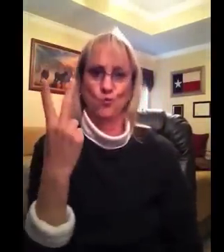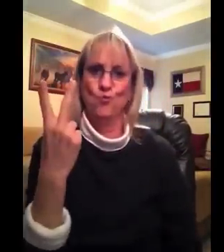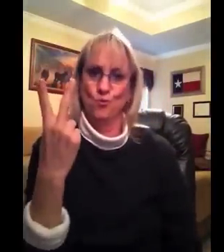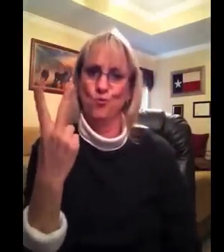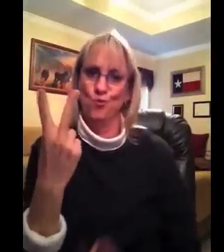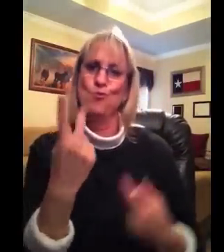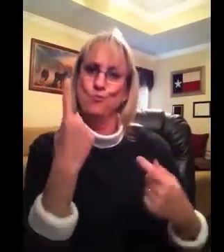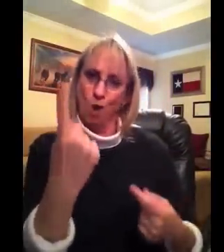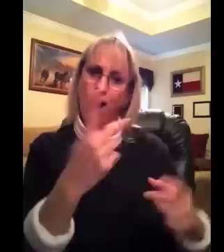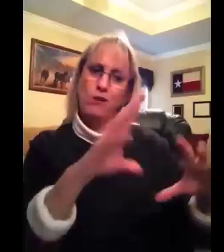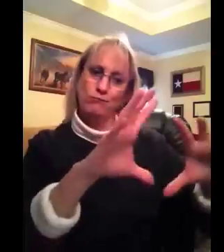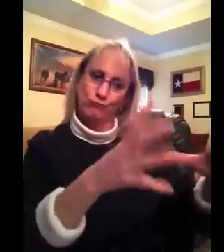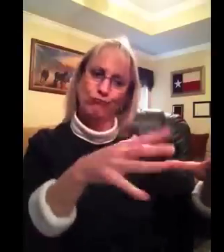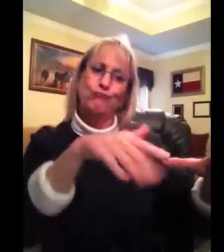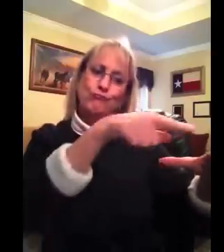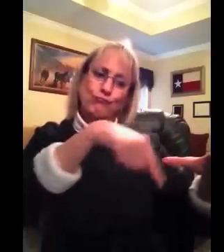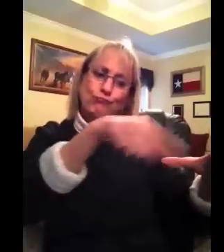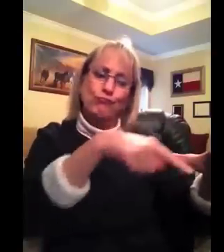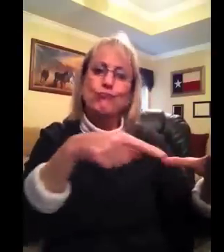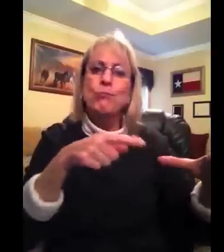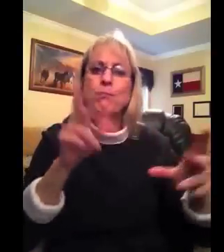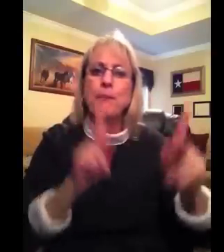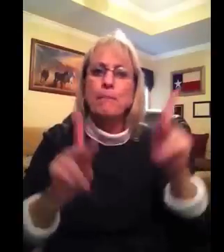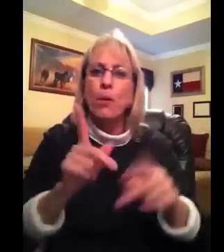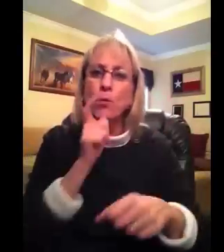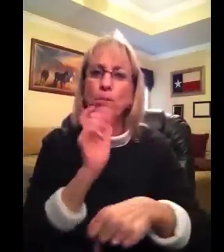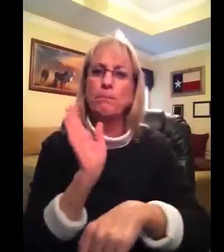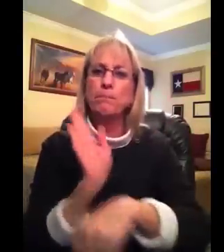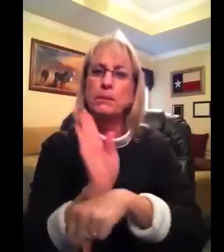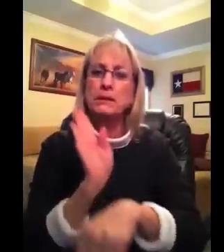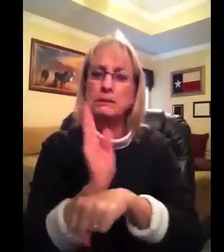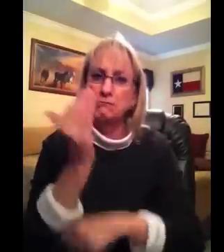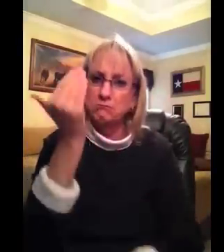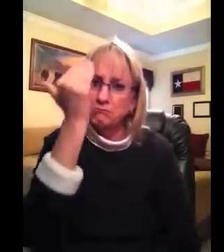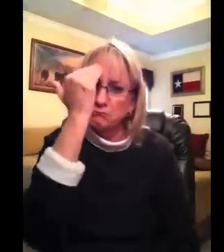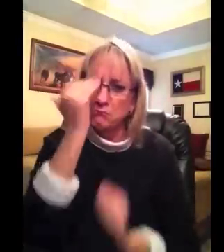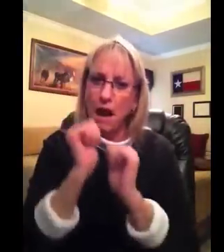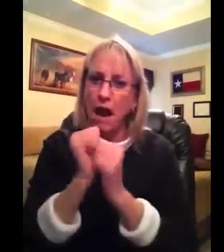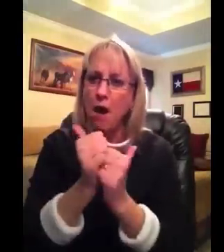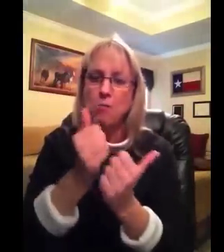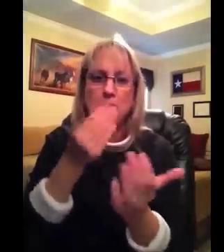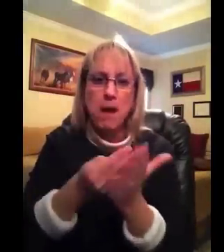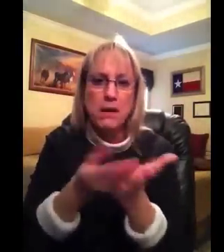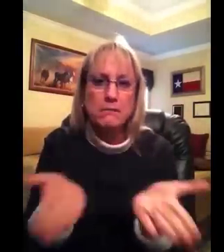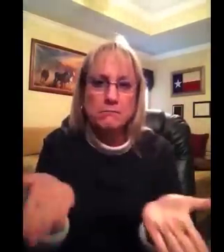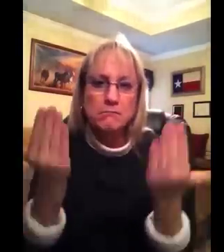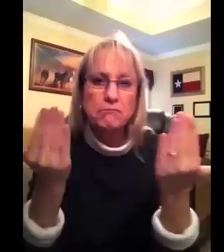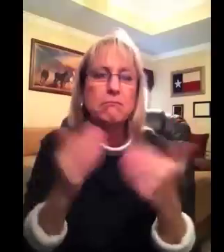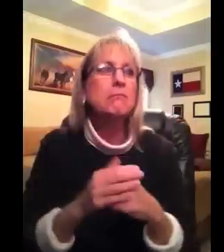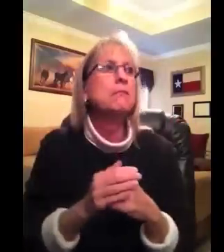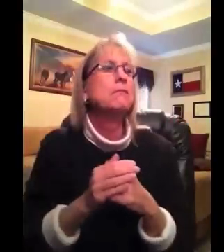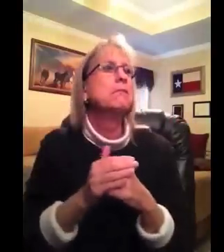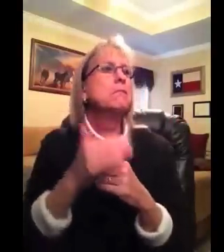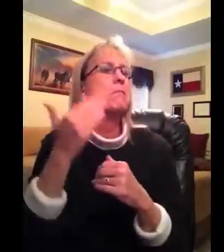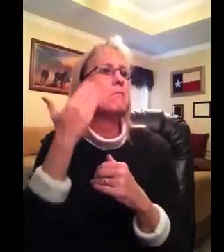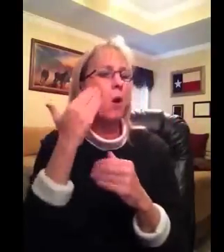TDHHC has 2 boards. One consists of people knowledgeable about business in the areas